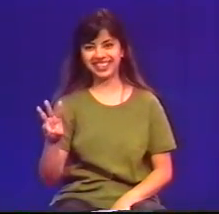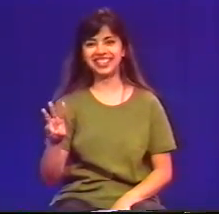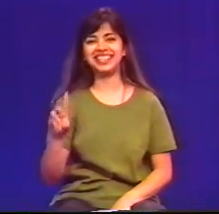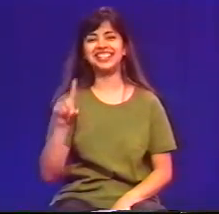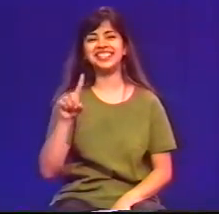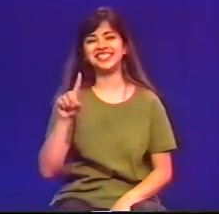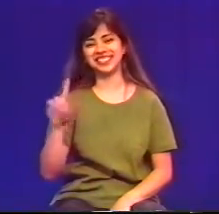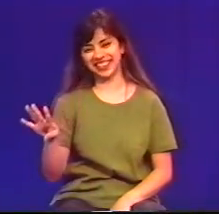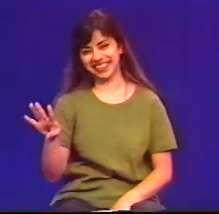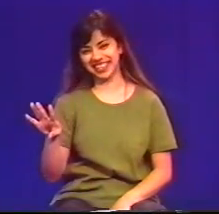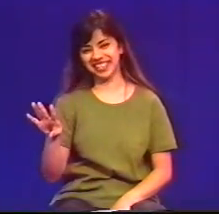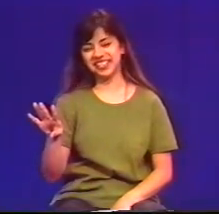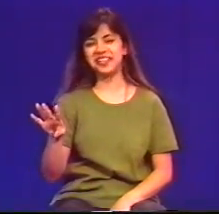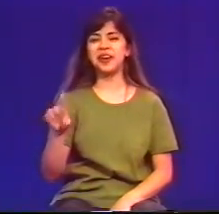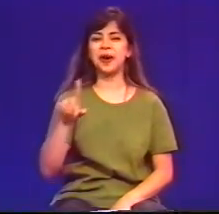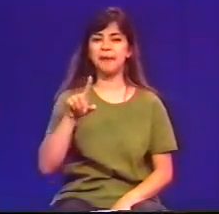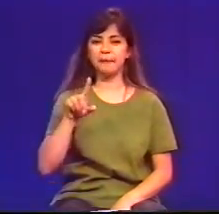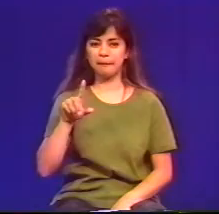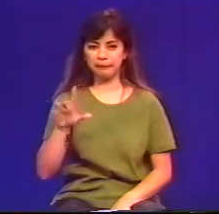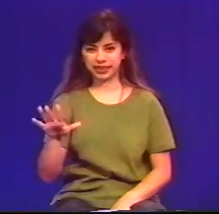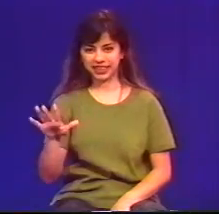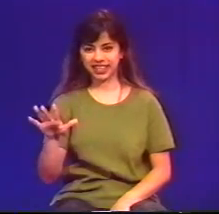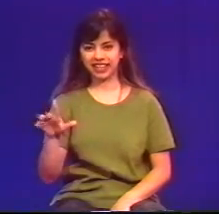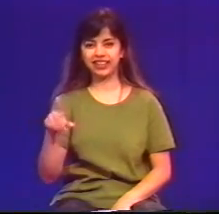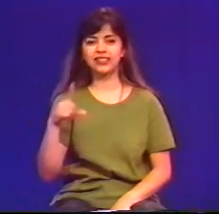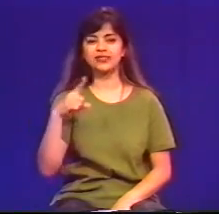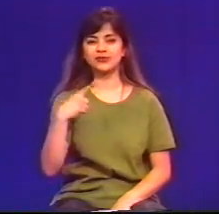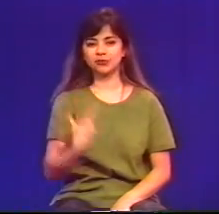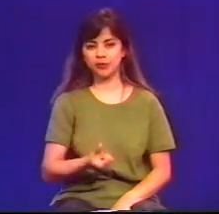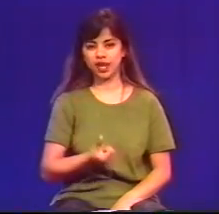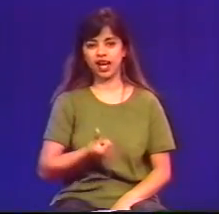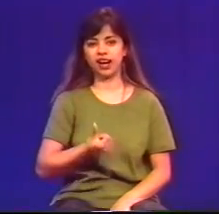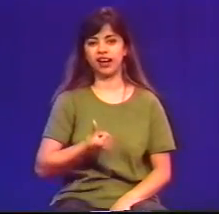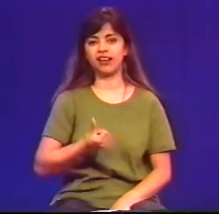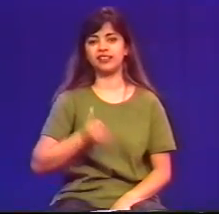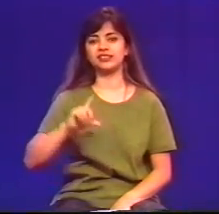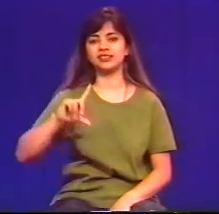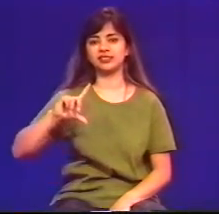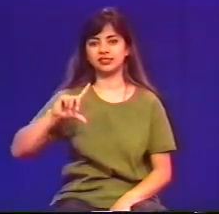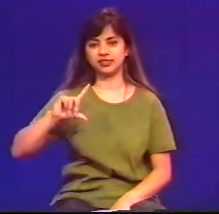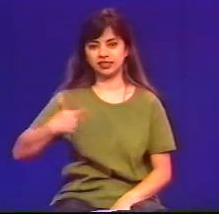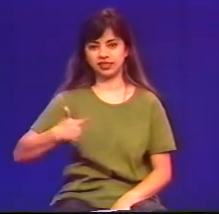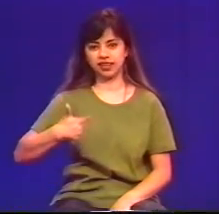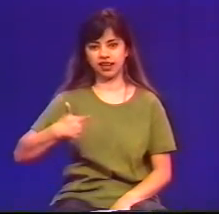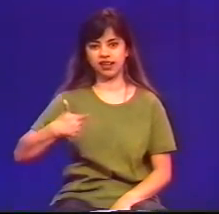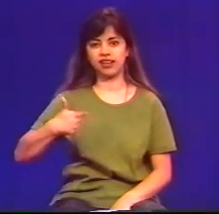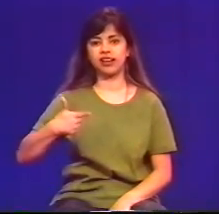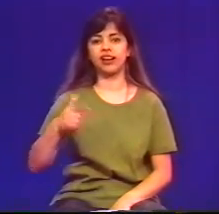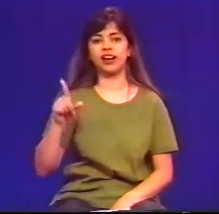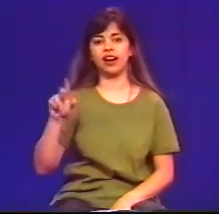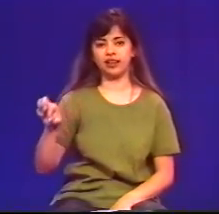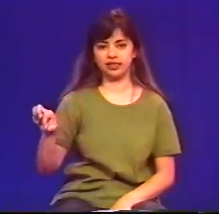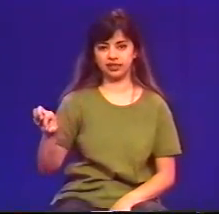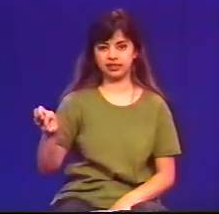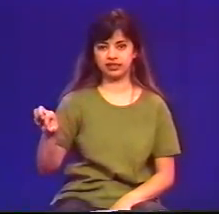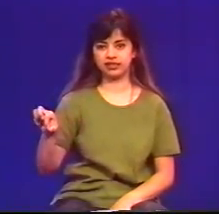13, 14, 15, 16, 17,